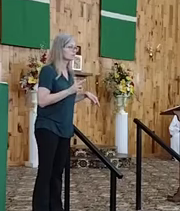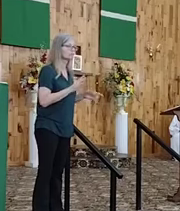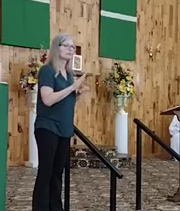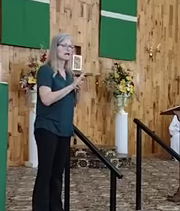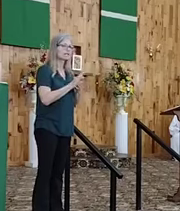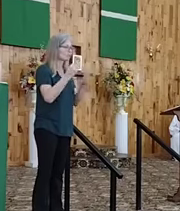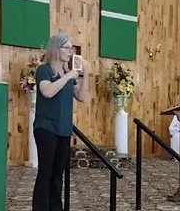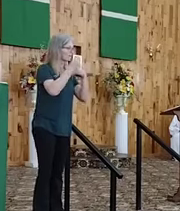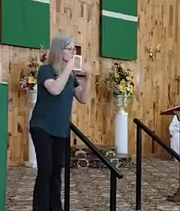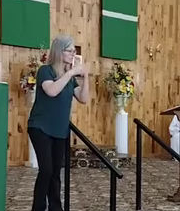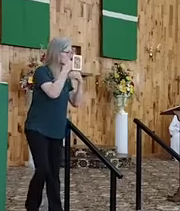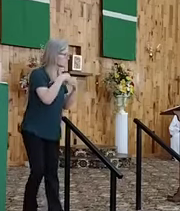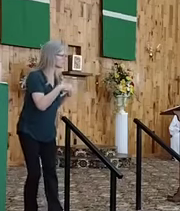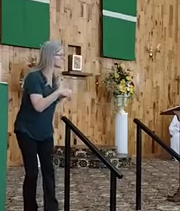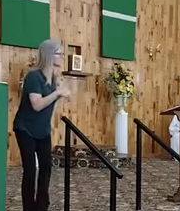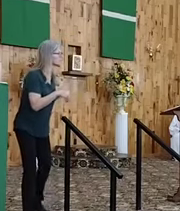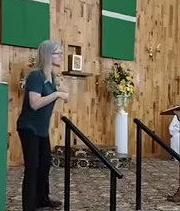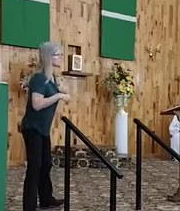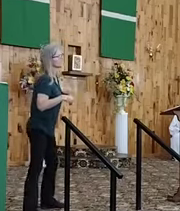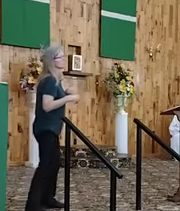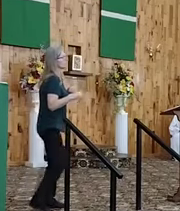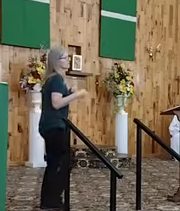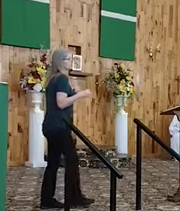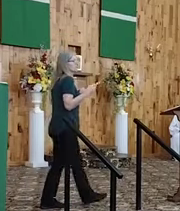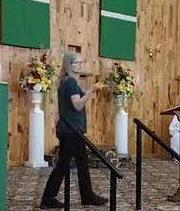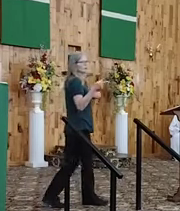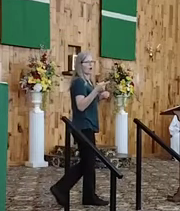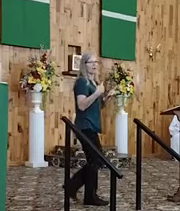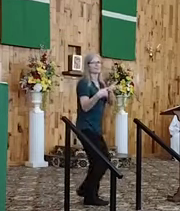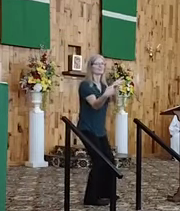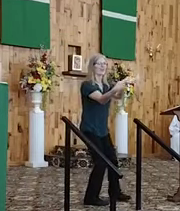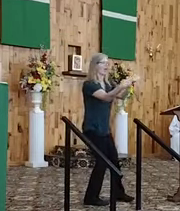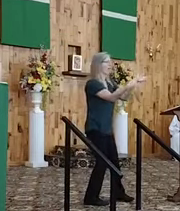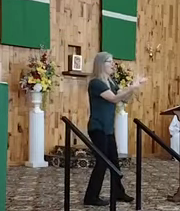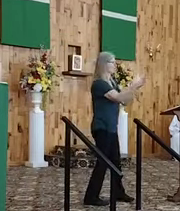And you know what? You're talking about everything except the Mass.